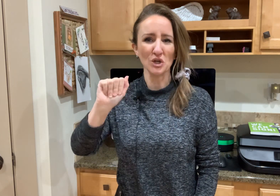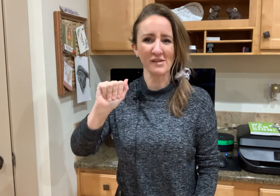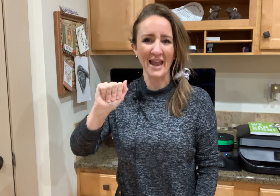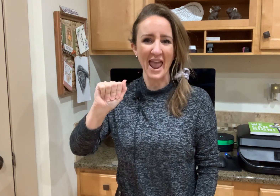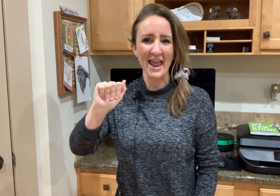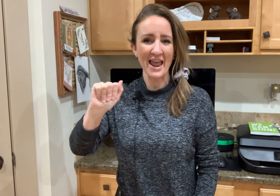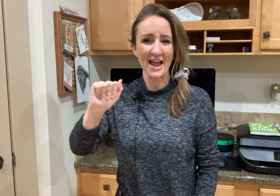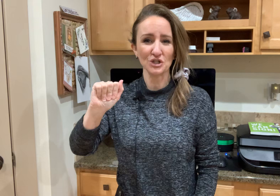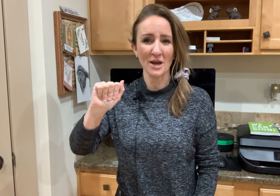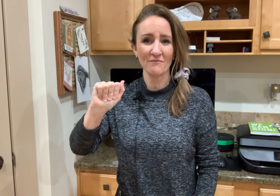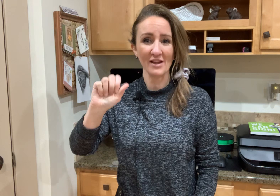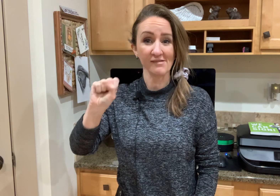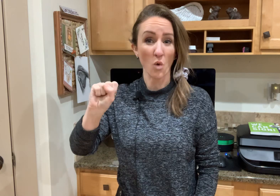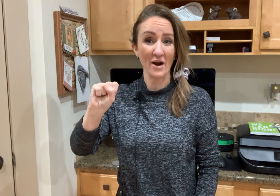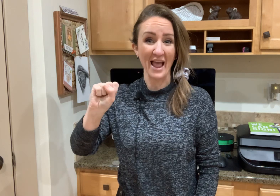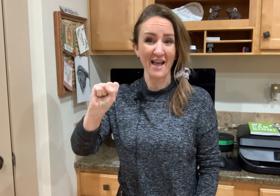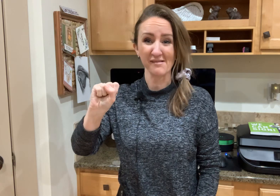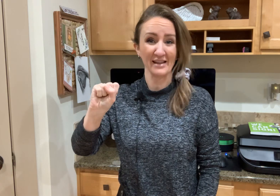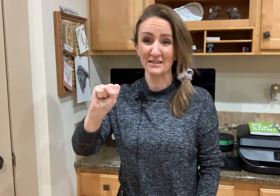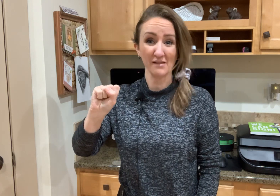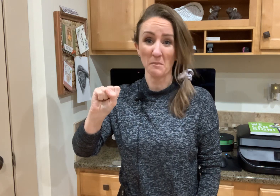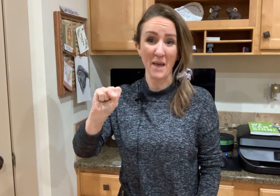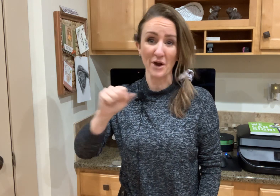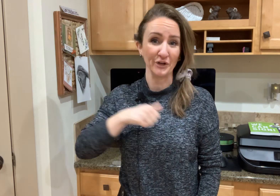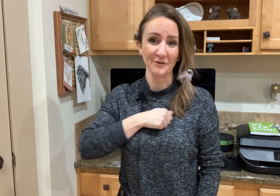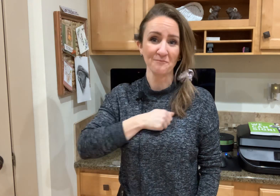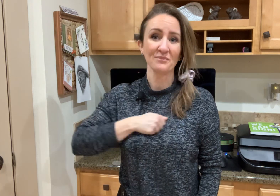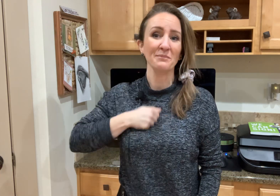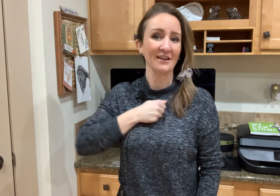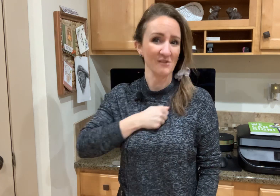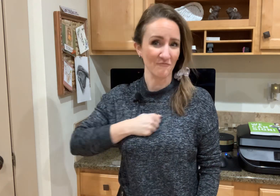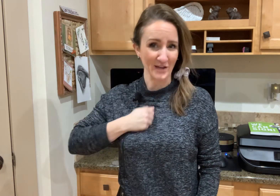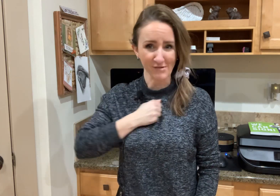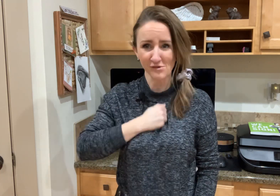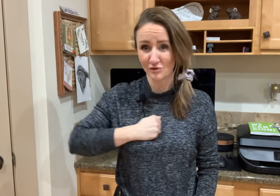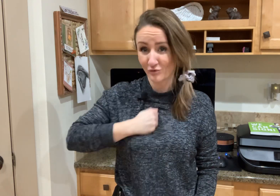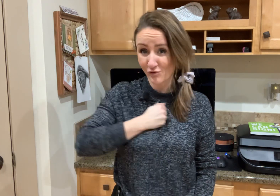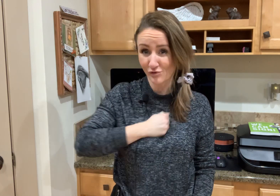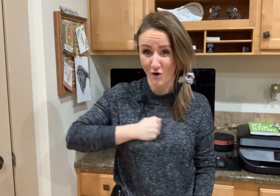an A hand-shaped fist or an S. It doesn't matter, but it's a fist. Sorry.